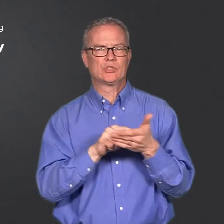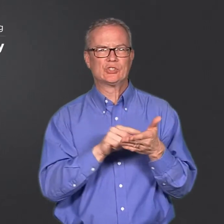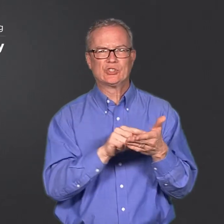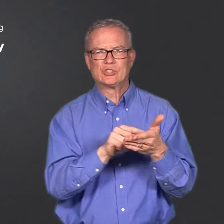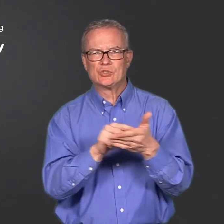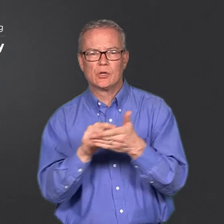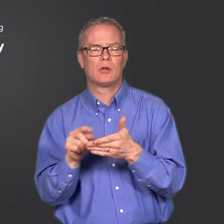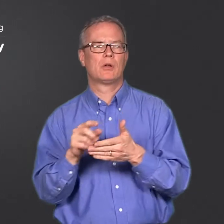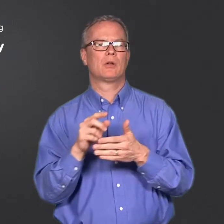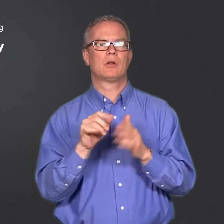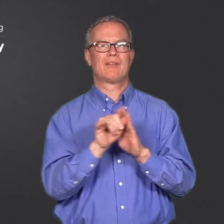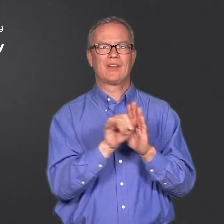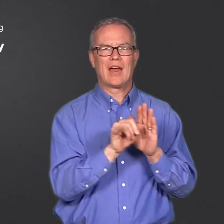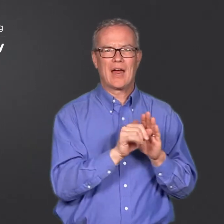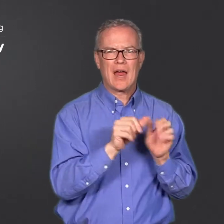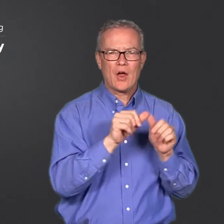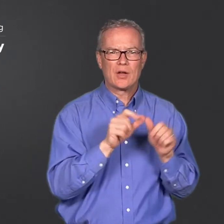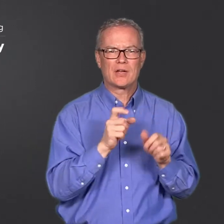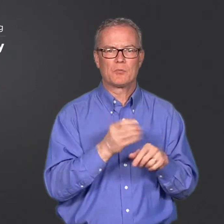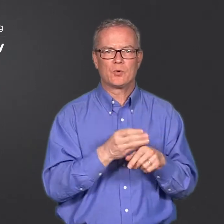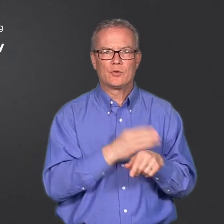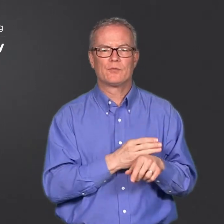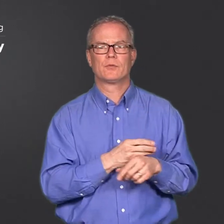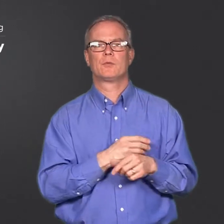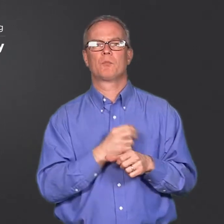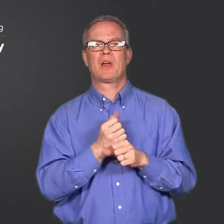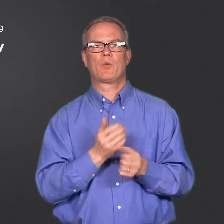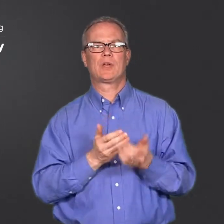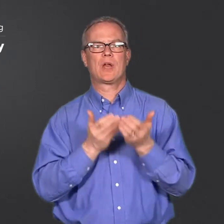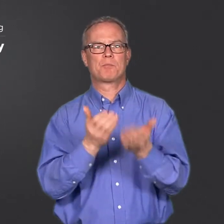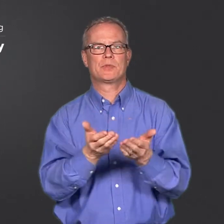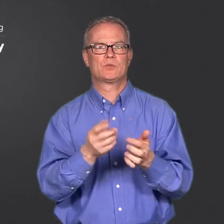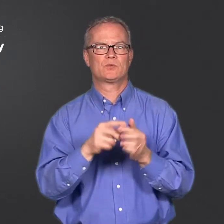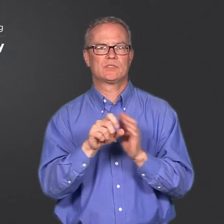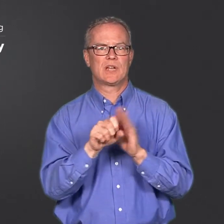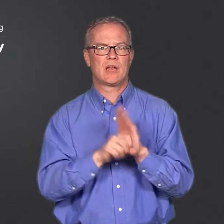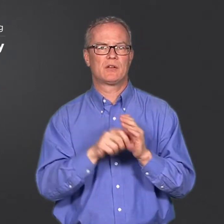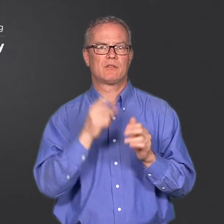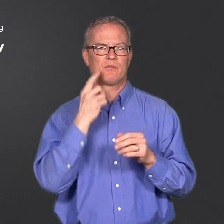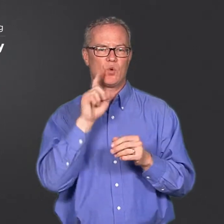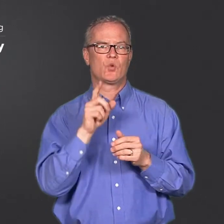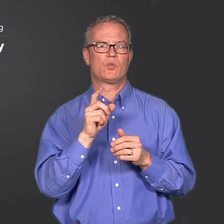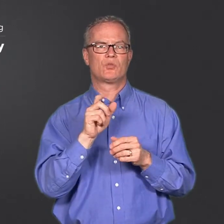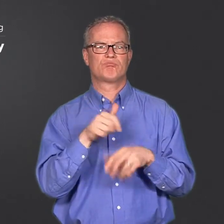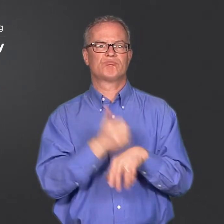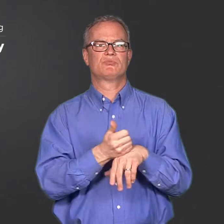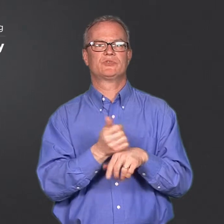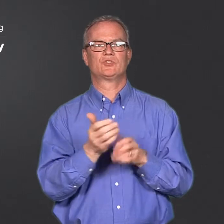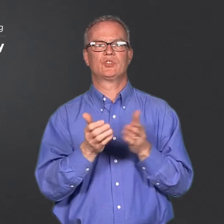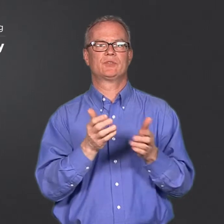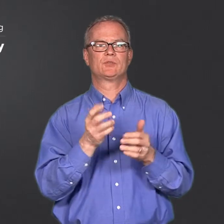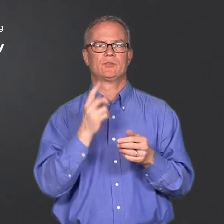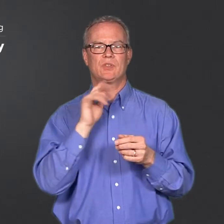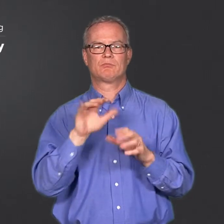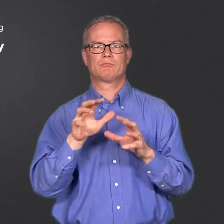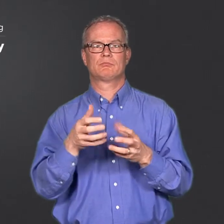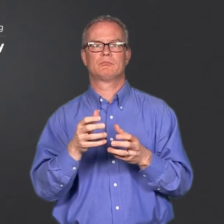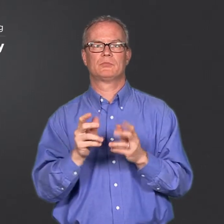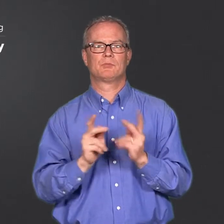a task force to study and research and identify how to improve services in the state for this group